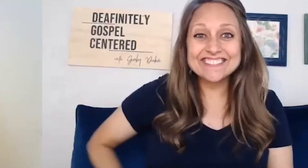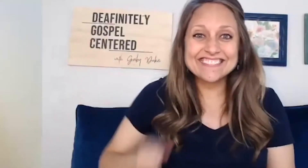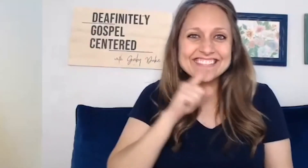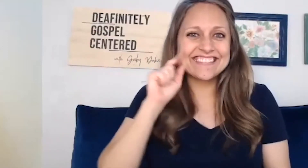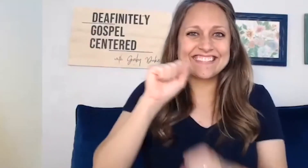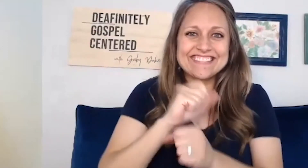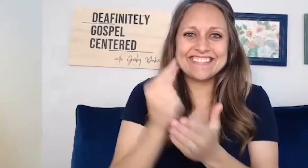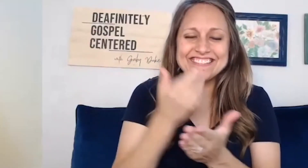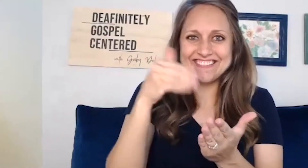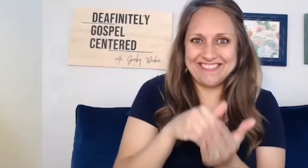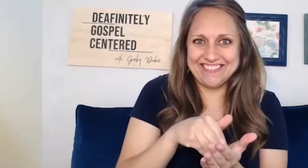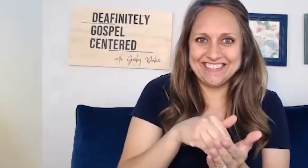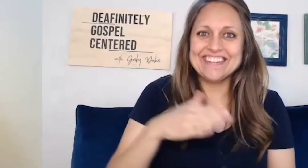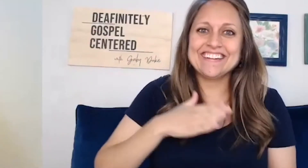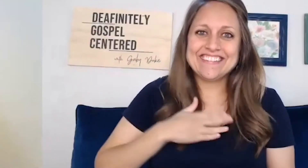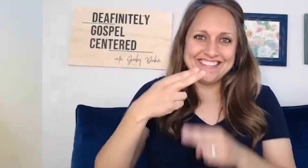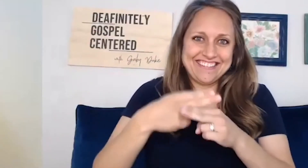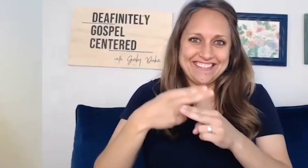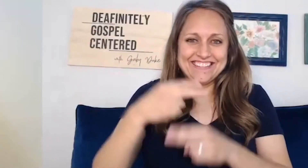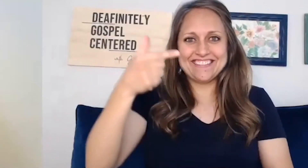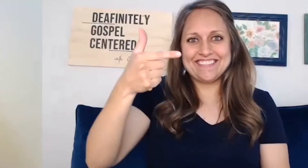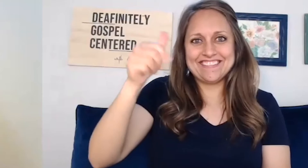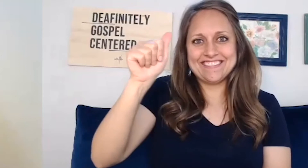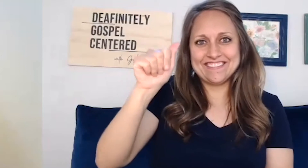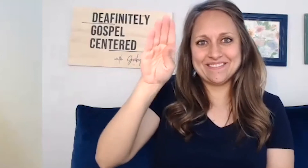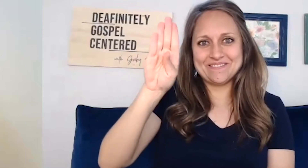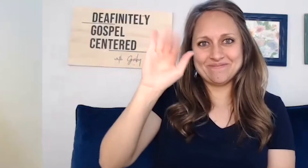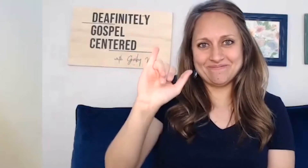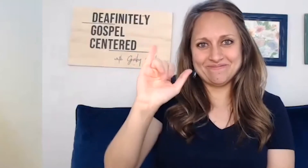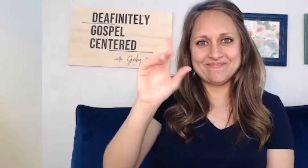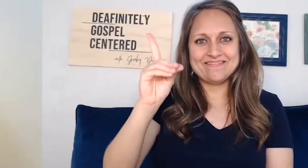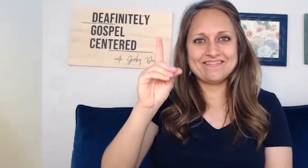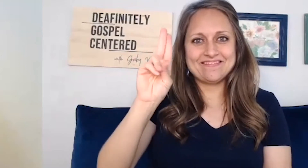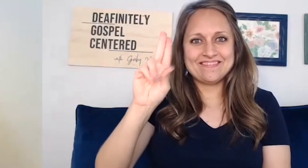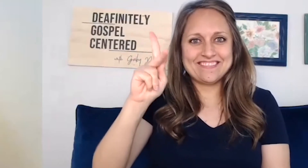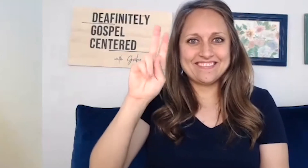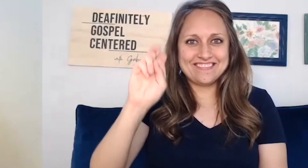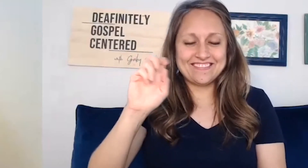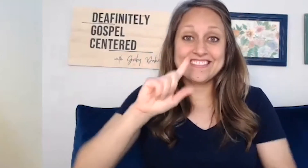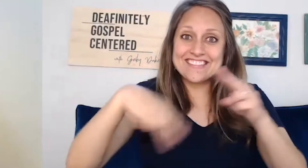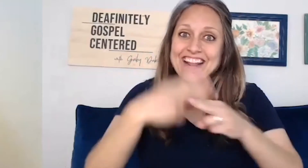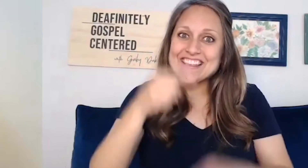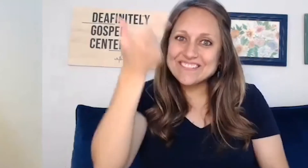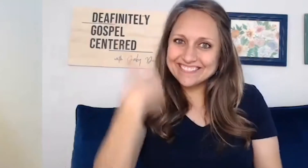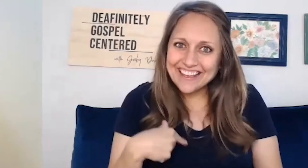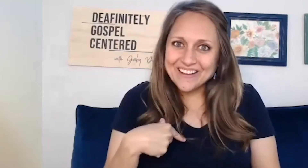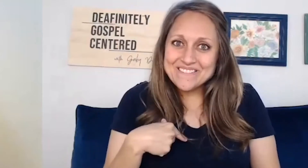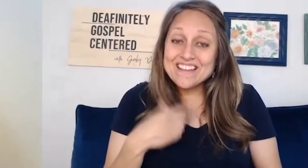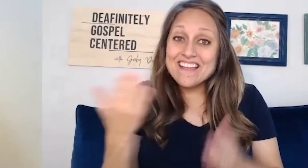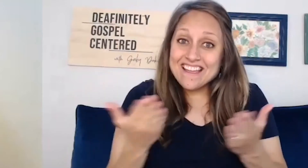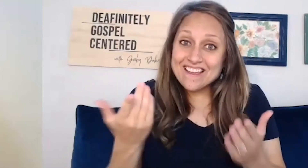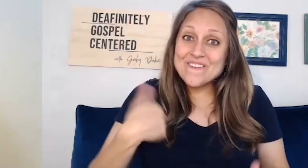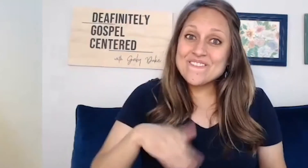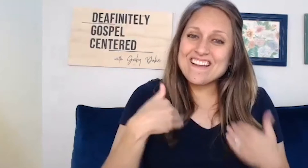Hello, everyone, and welcome to another episode of Definitely Gospel Centered. I'm your host, Gaby Duke, and here on